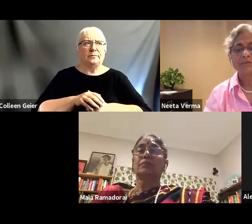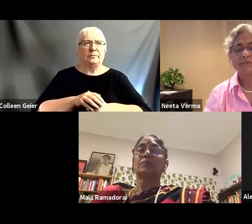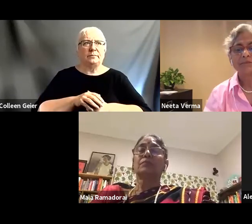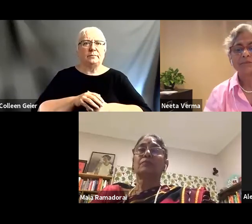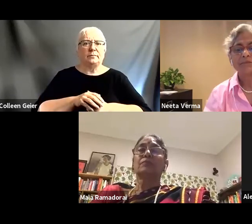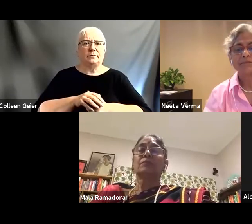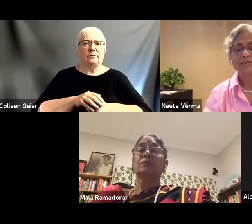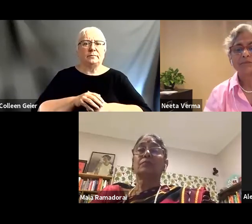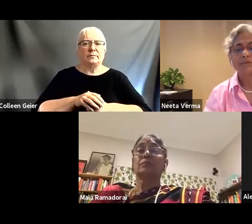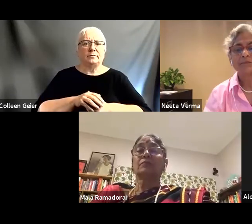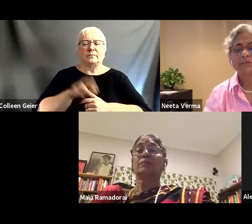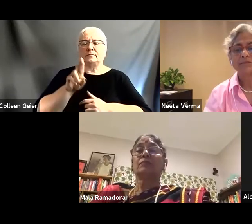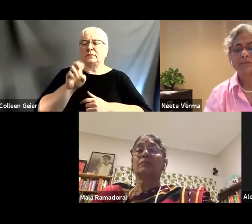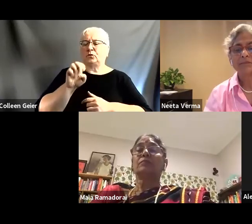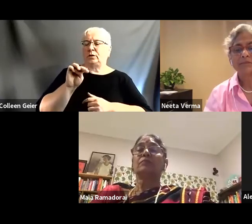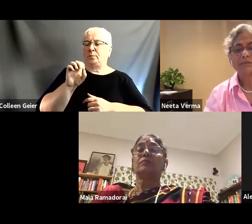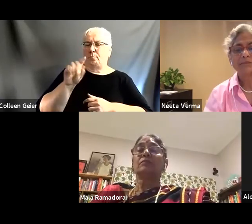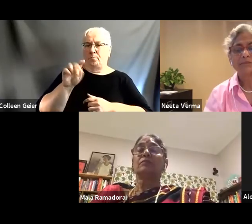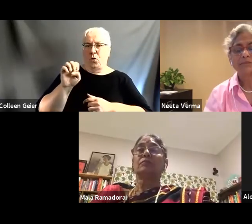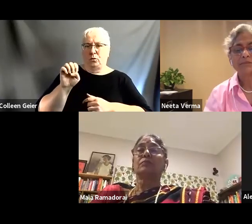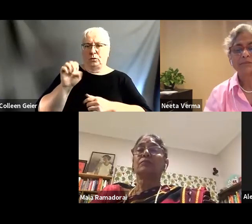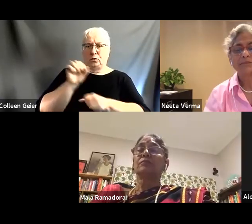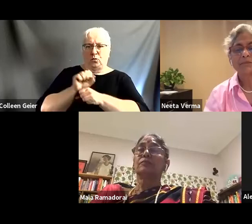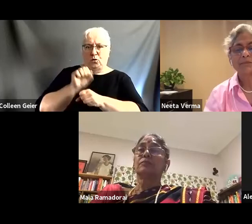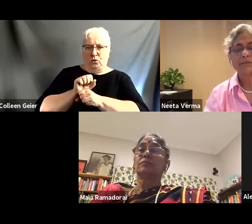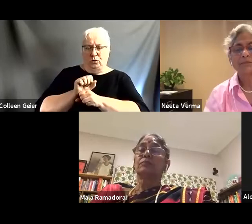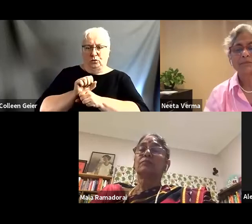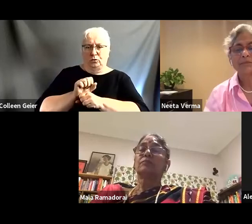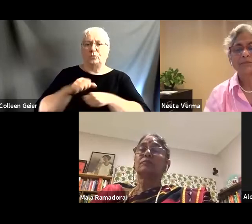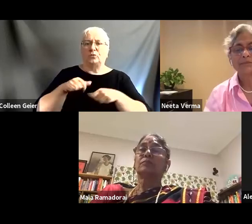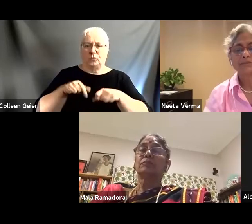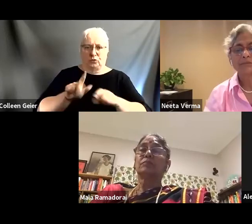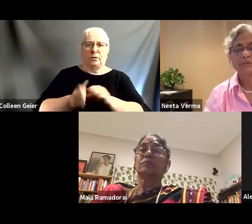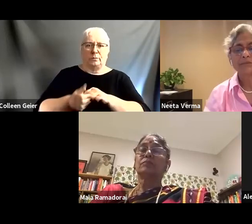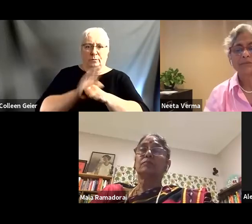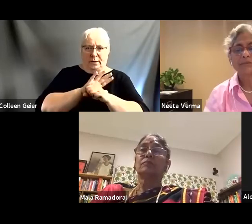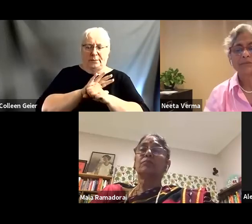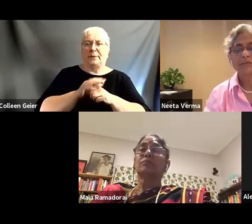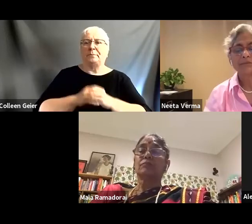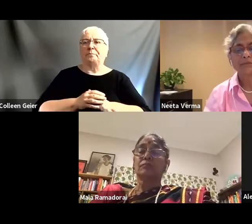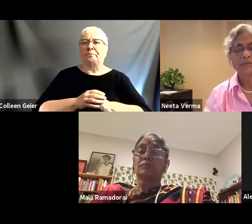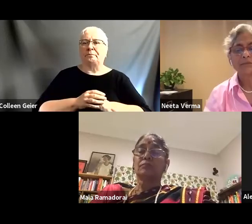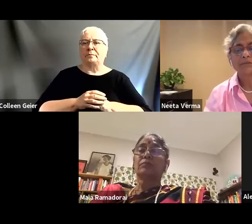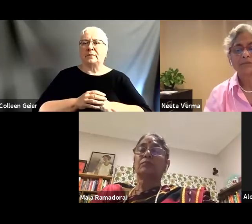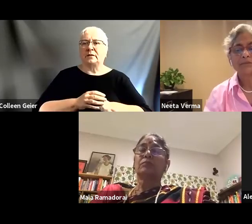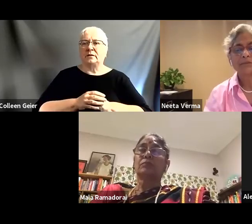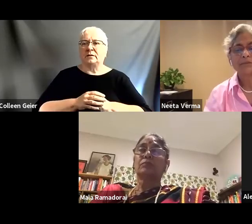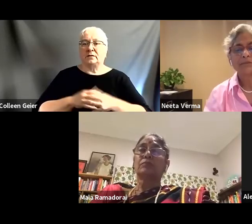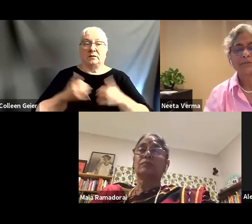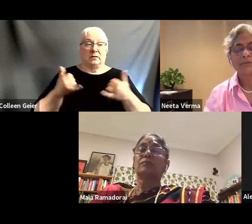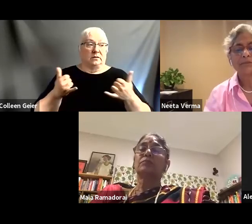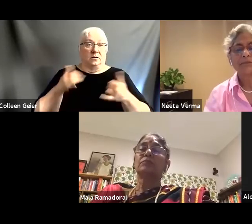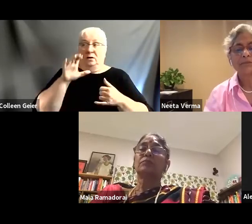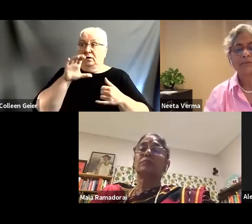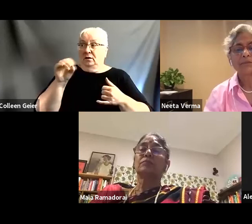about remote work during the pandemic. All of a sudden, during the lockdown, companies